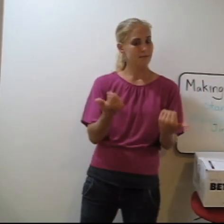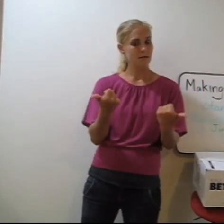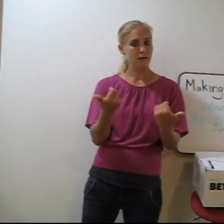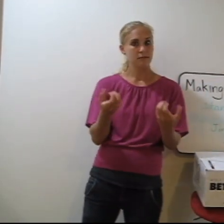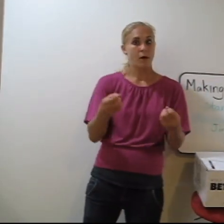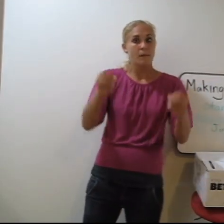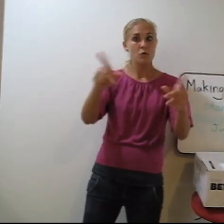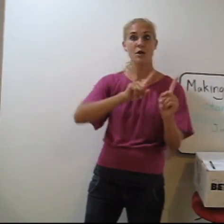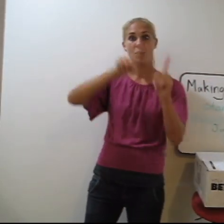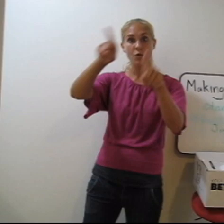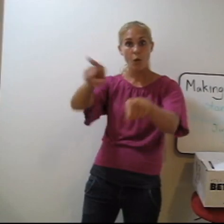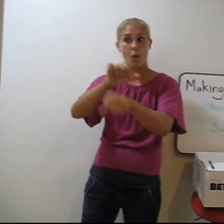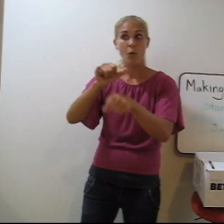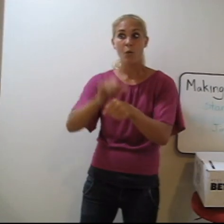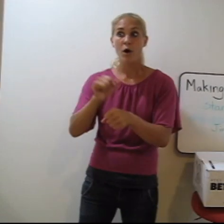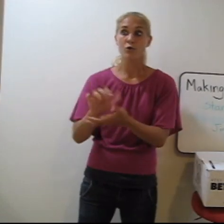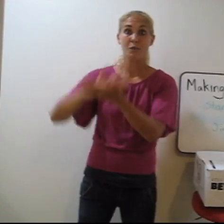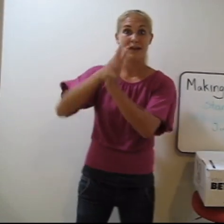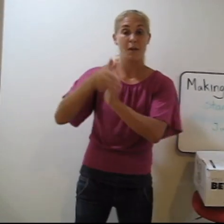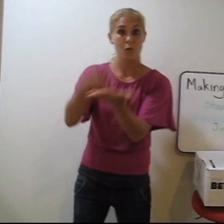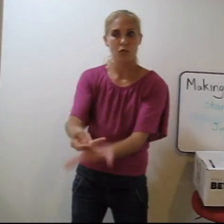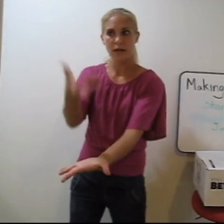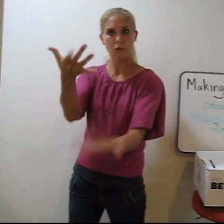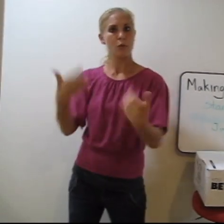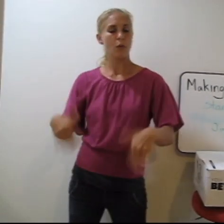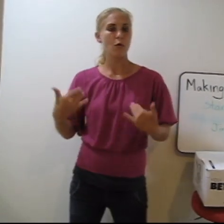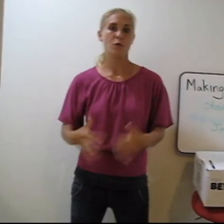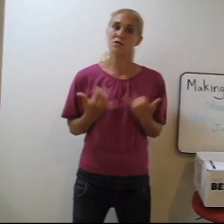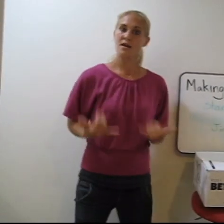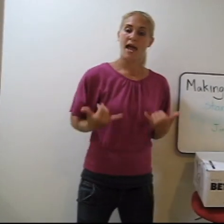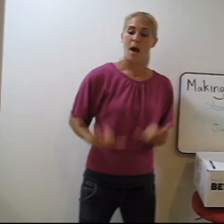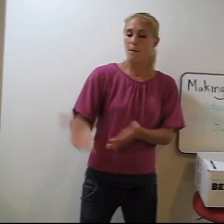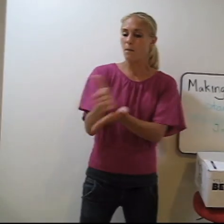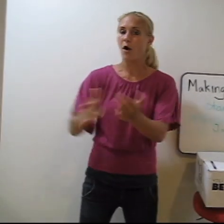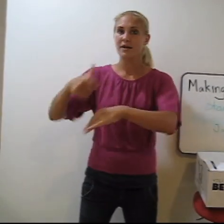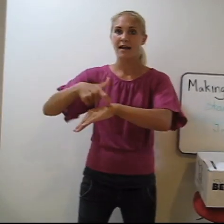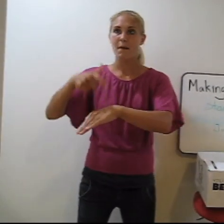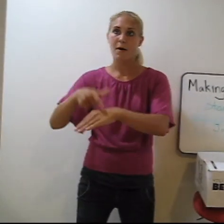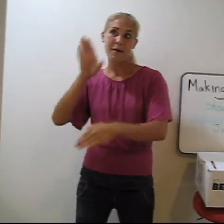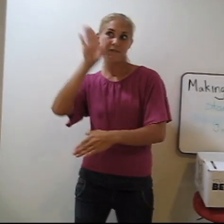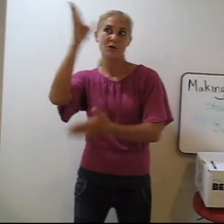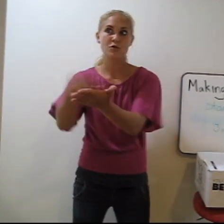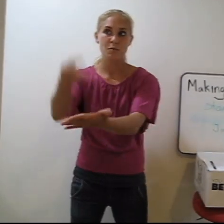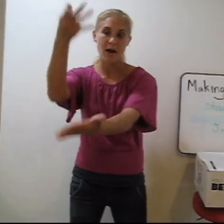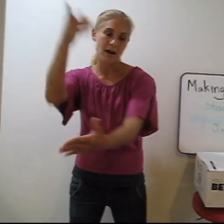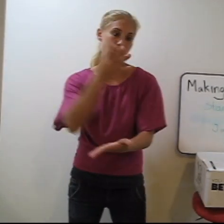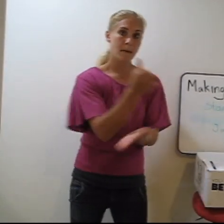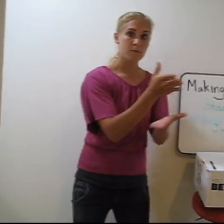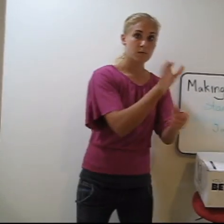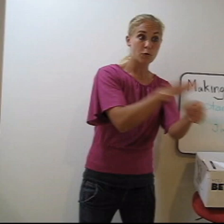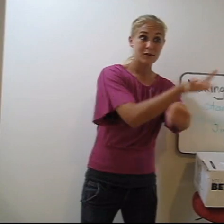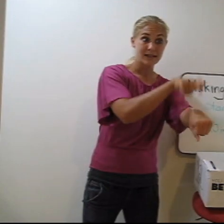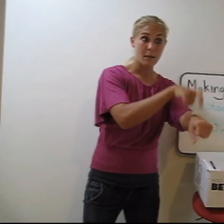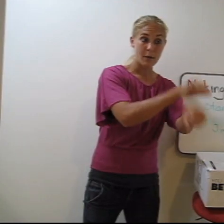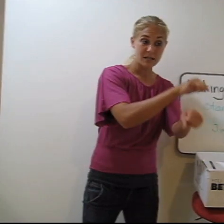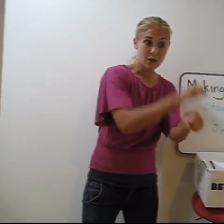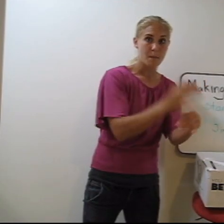fortune? And I said, right now I'm working part-time on my fortune and full-time on my job, but it won't be long until I'll be working full-time on